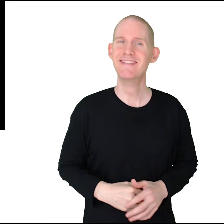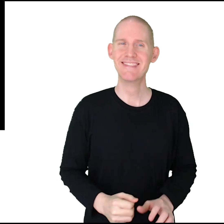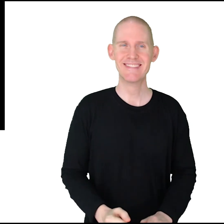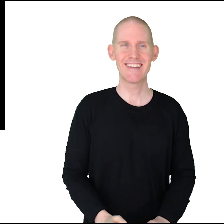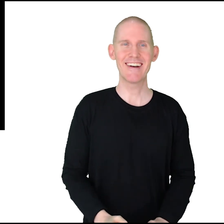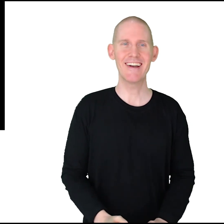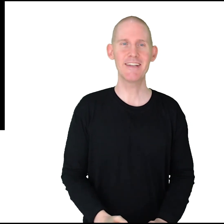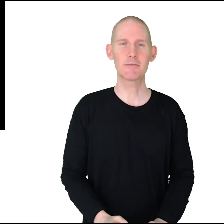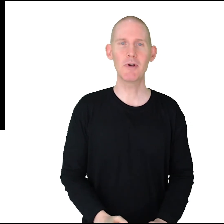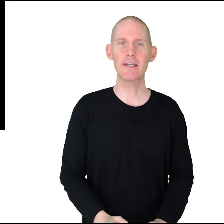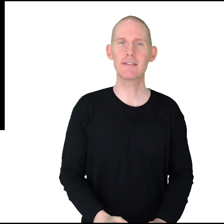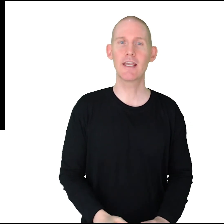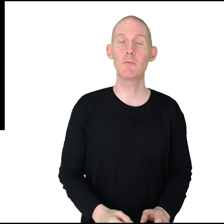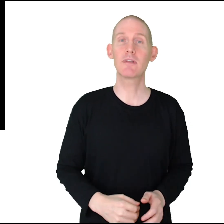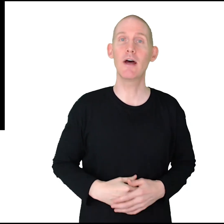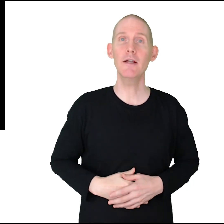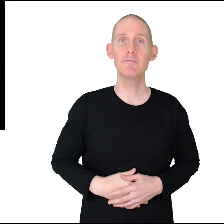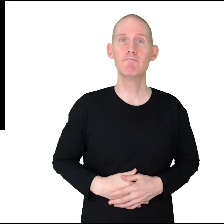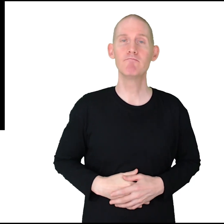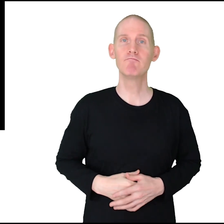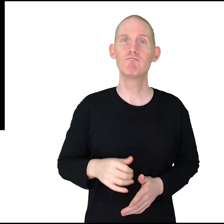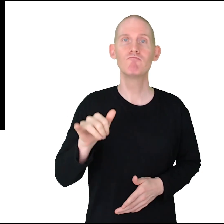All right, let's practice again with not.